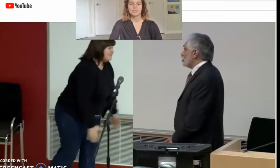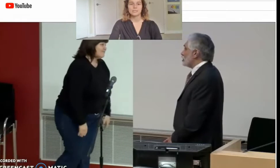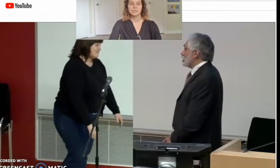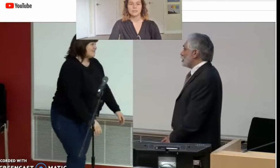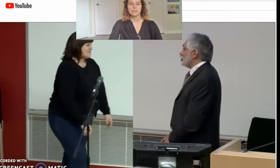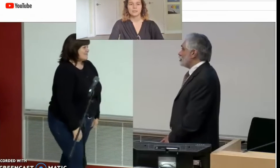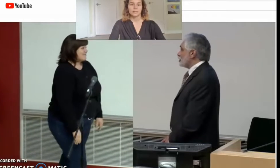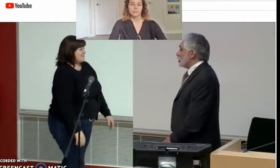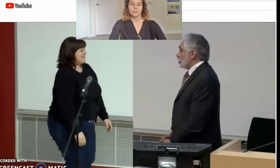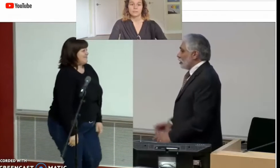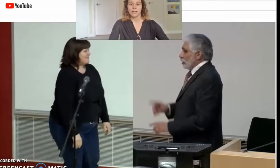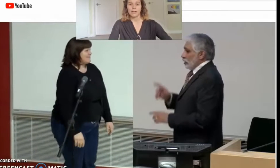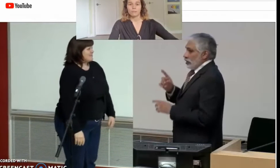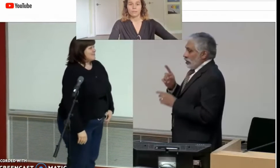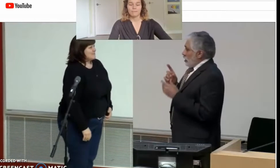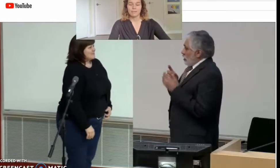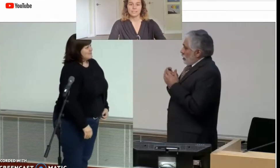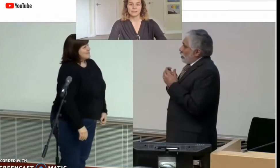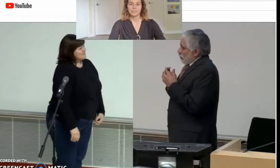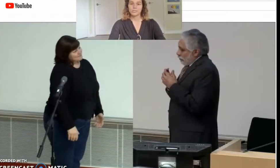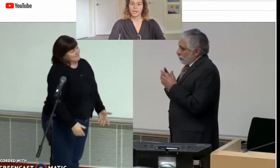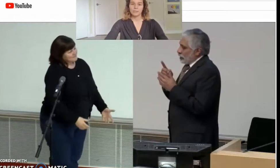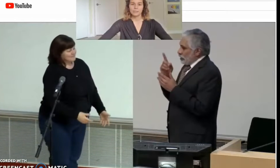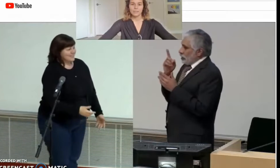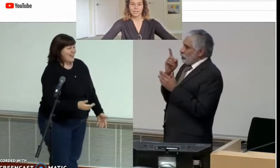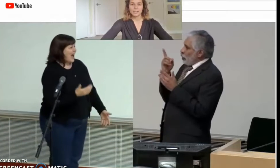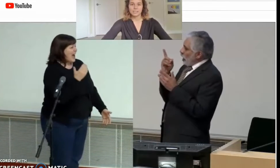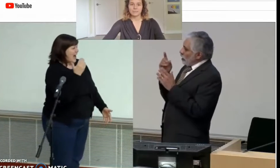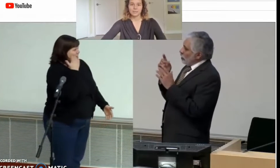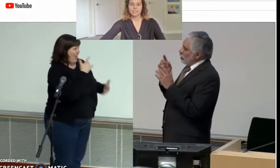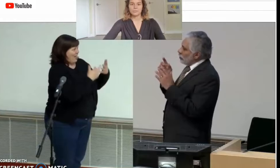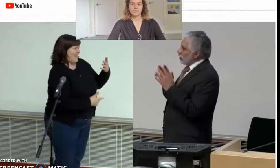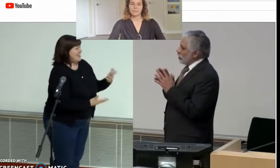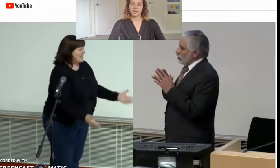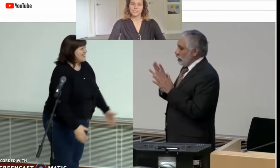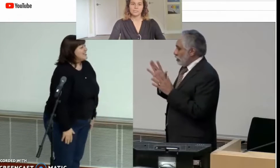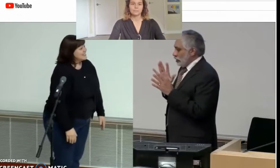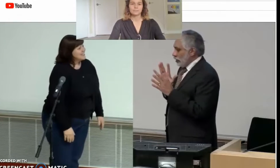protest what that family did with their child if they did something that you didn't advise?